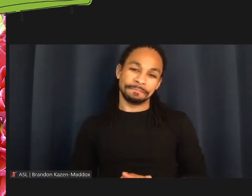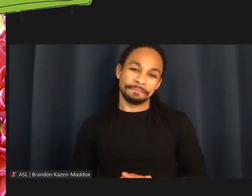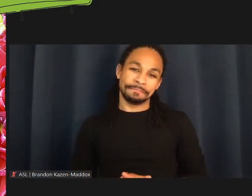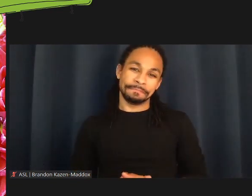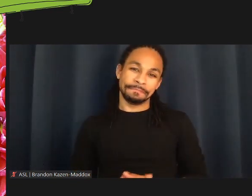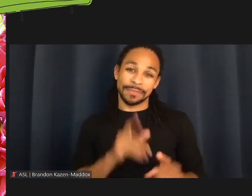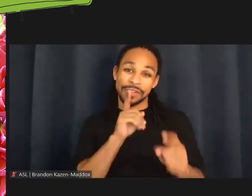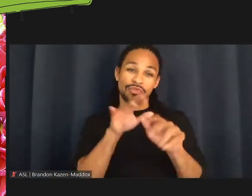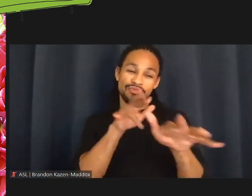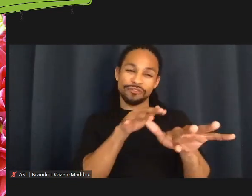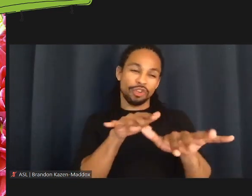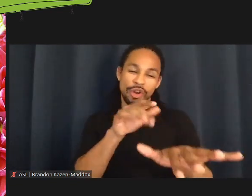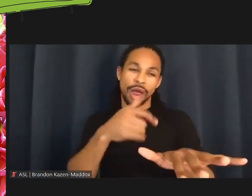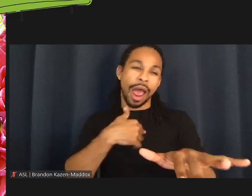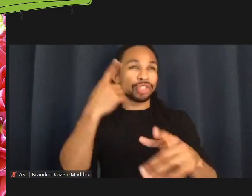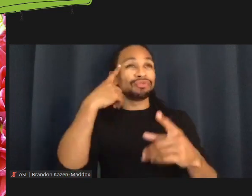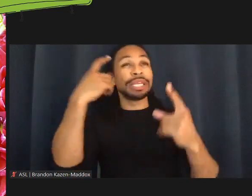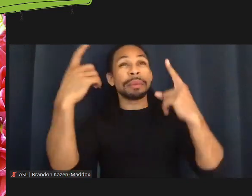River I dream about.